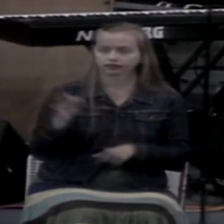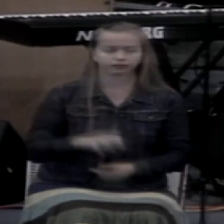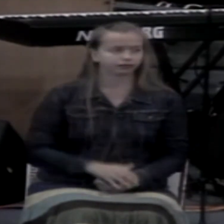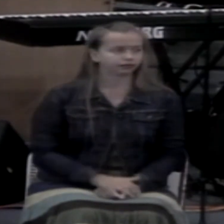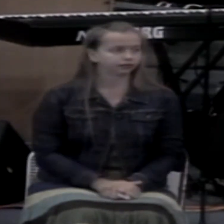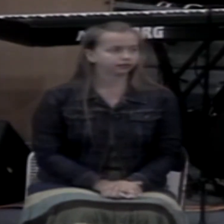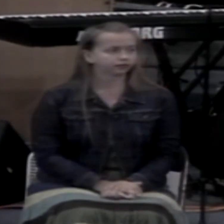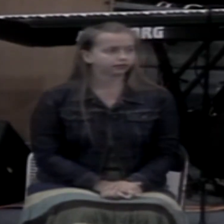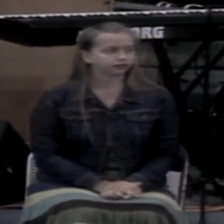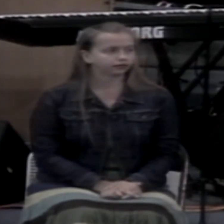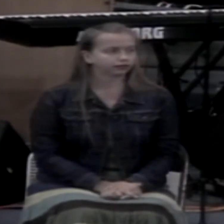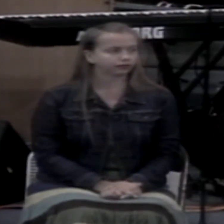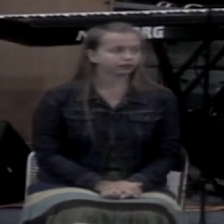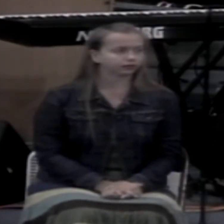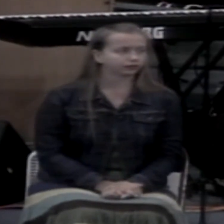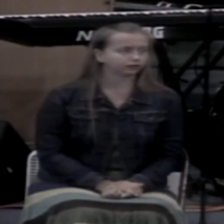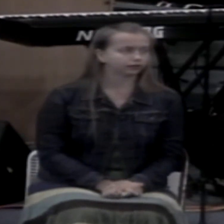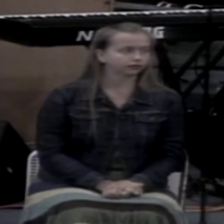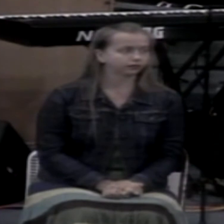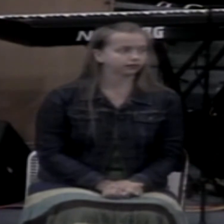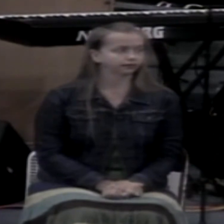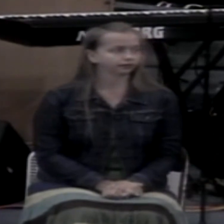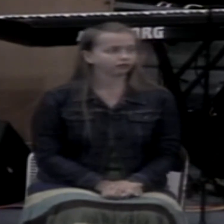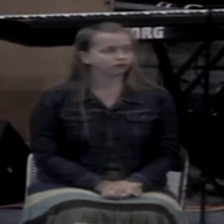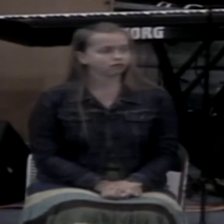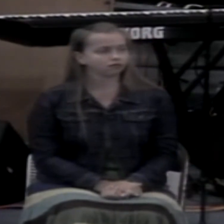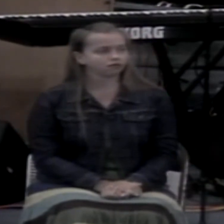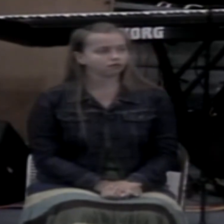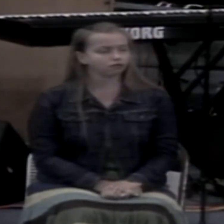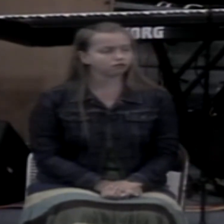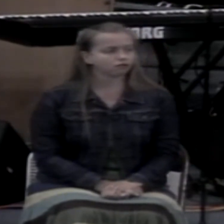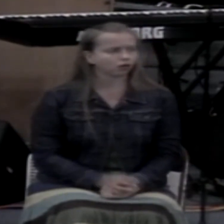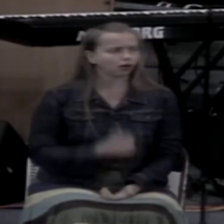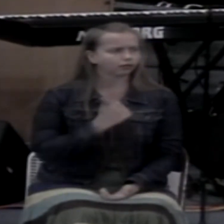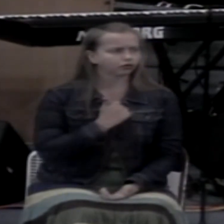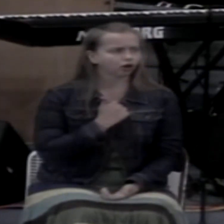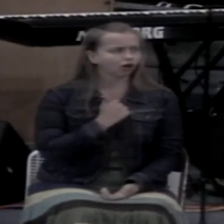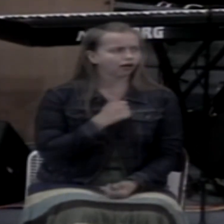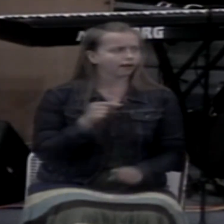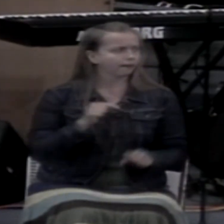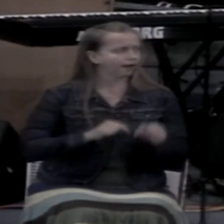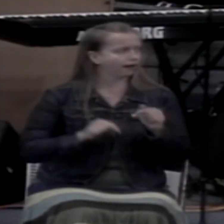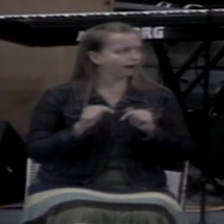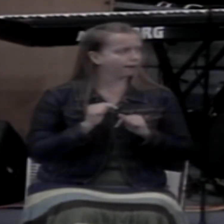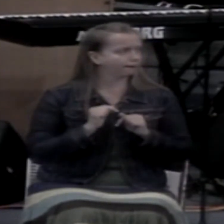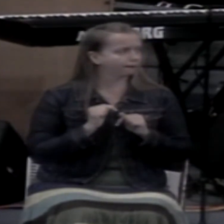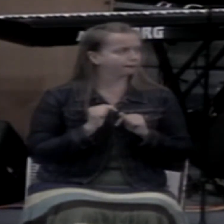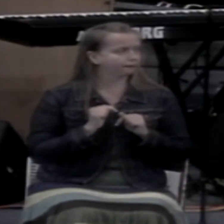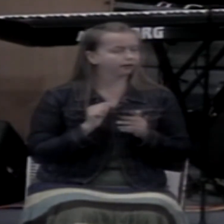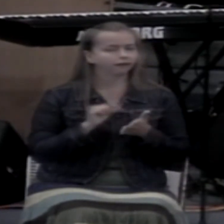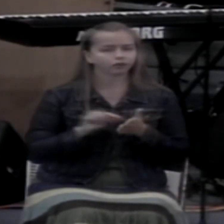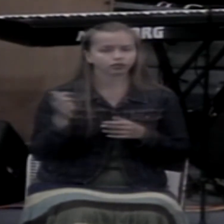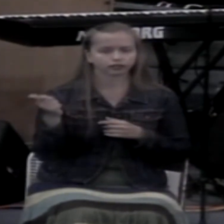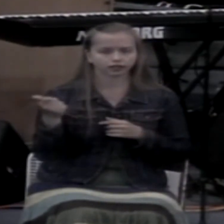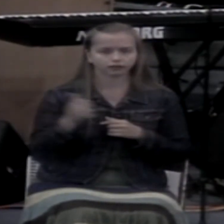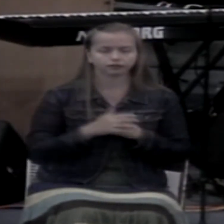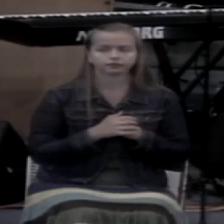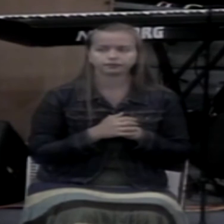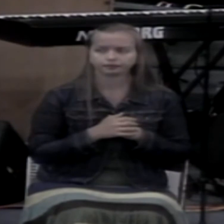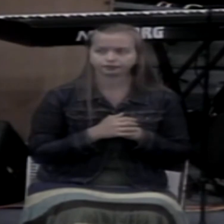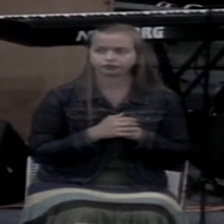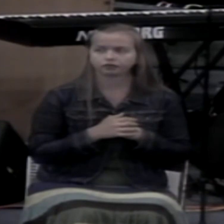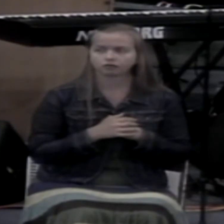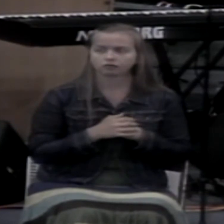But chiefly, them that walk after the flesh in the lust of uncleanness and despise